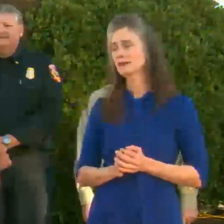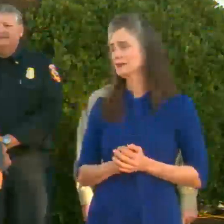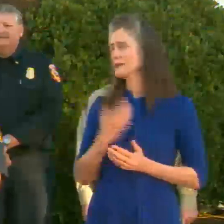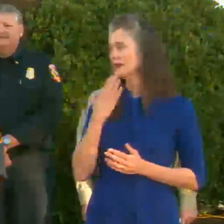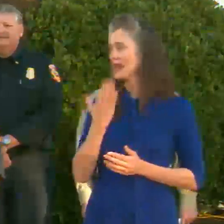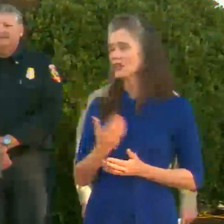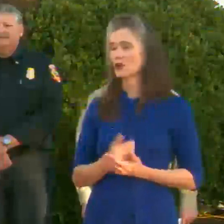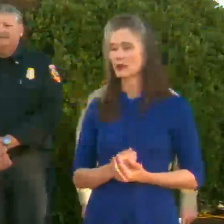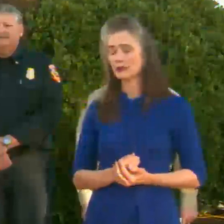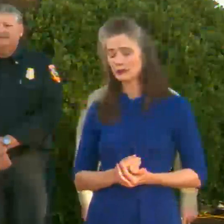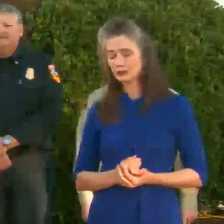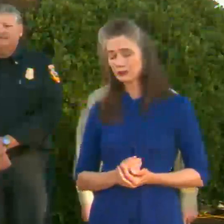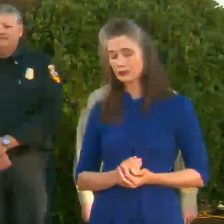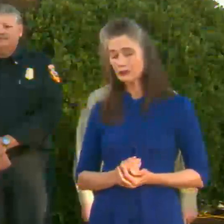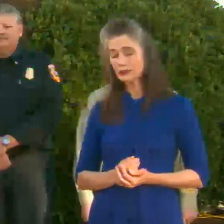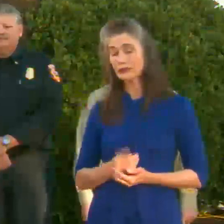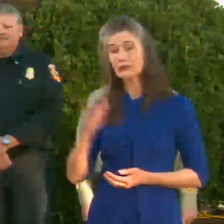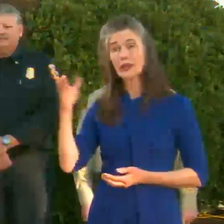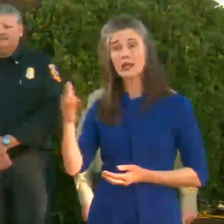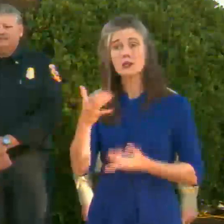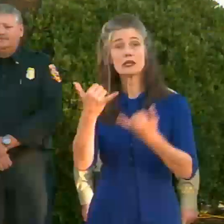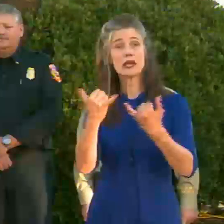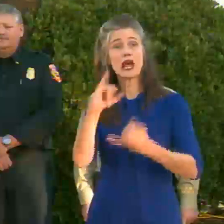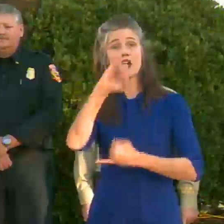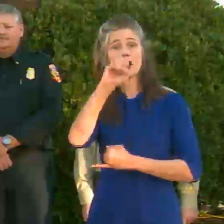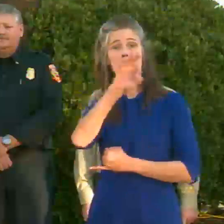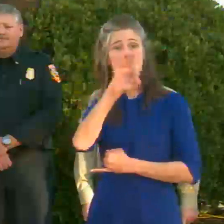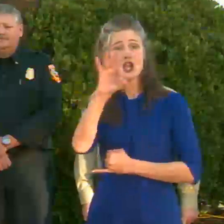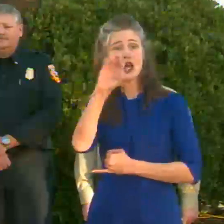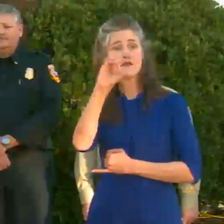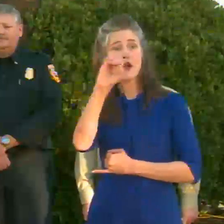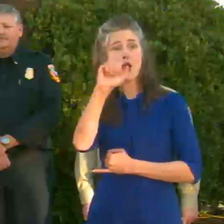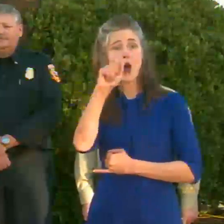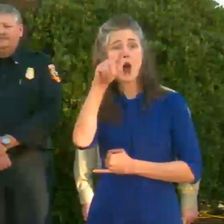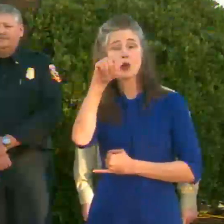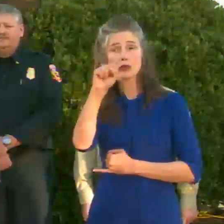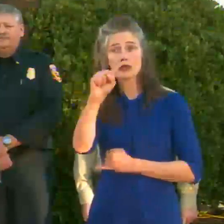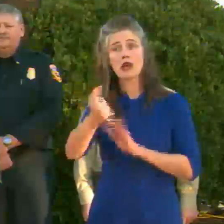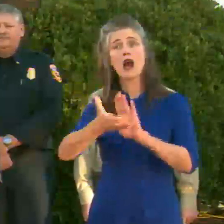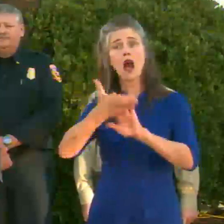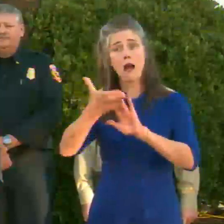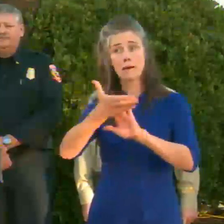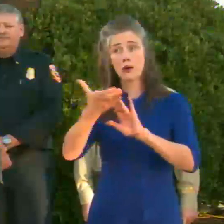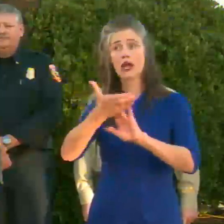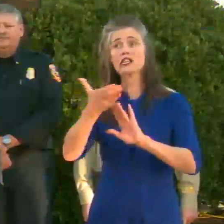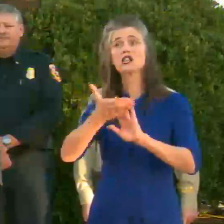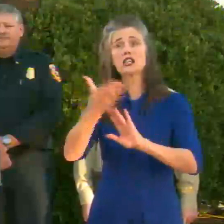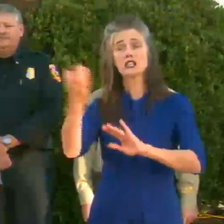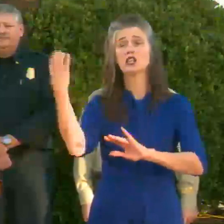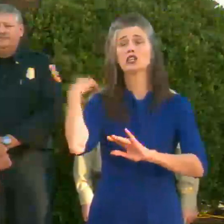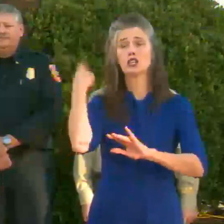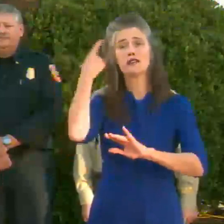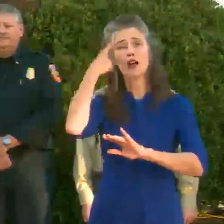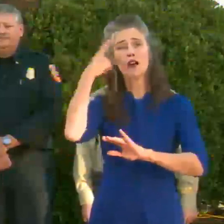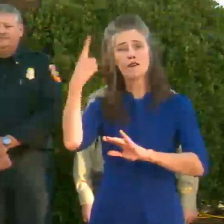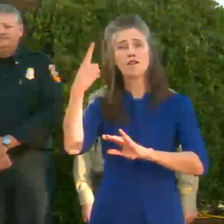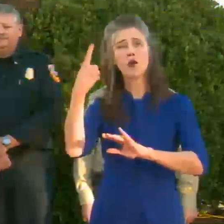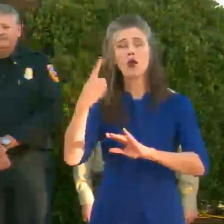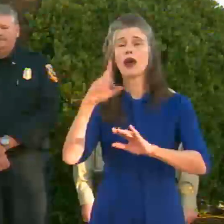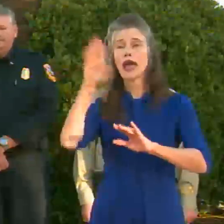Thank you, Chief. I'd like to introduce Jeff O's, Operations Chief for CAL FIRE Incident Management Team 3.